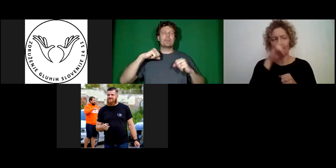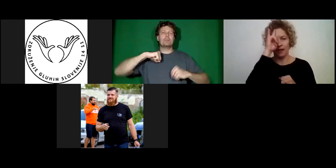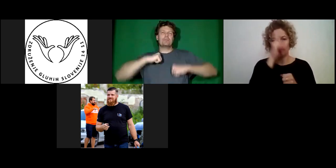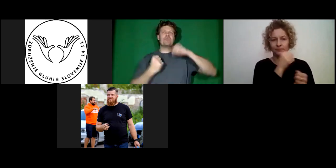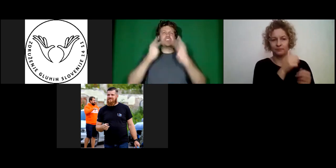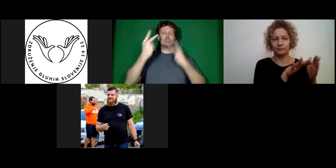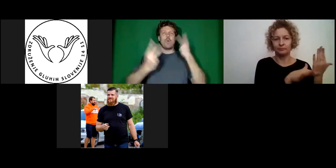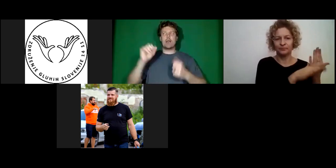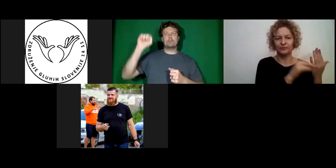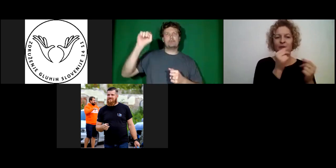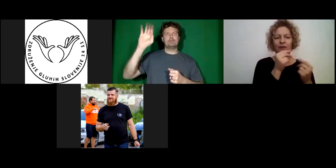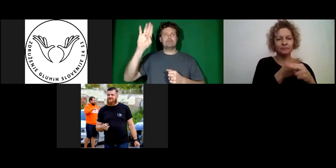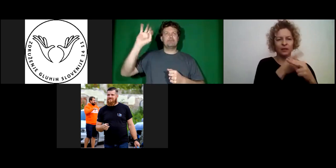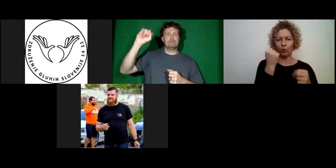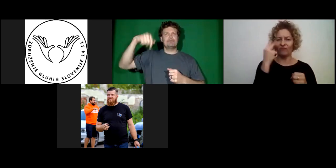So my coach